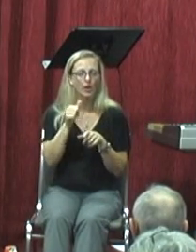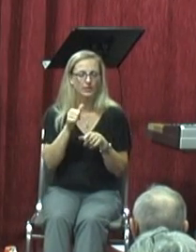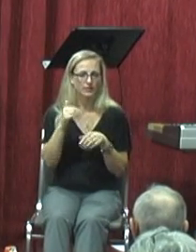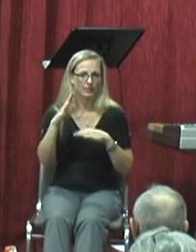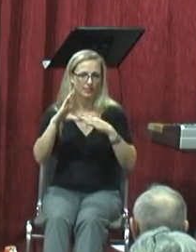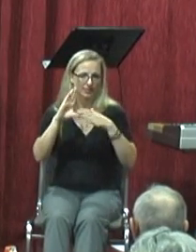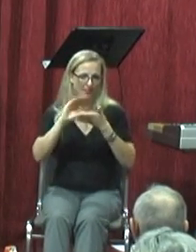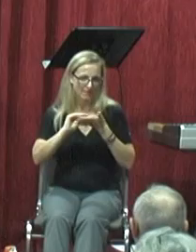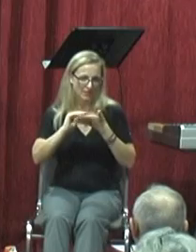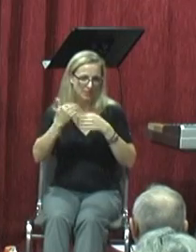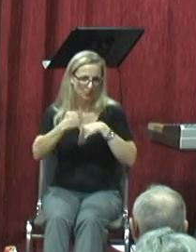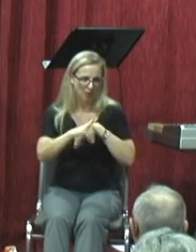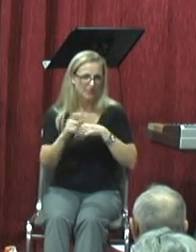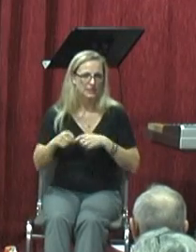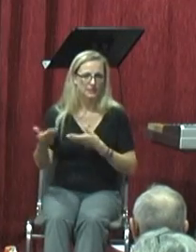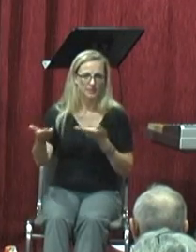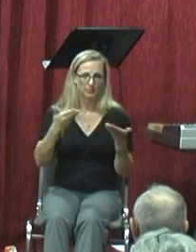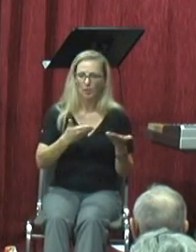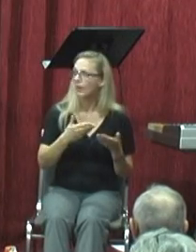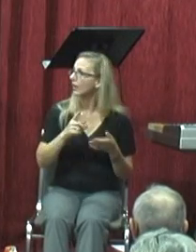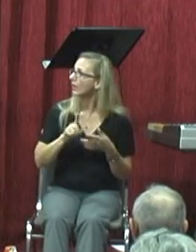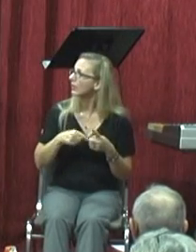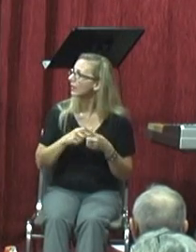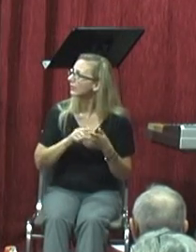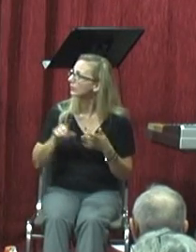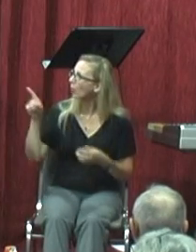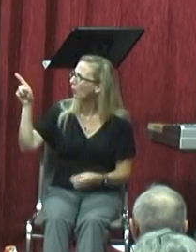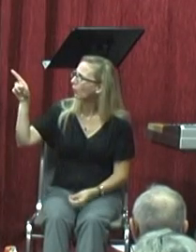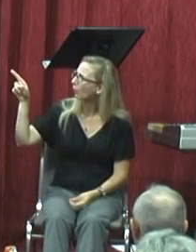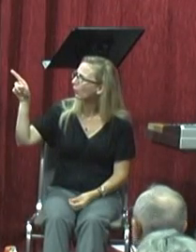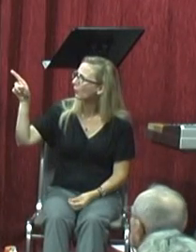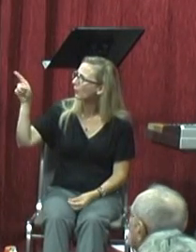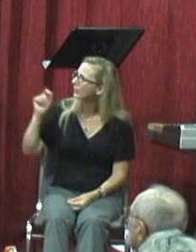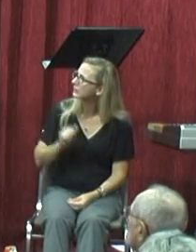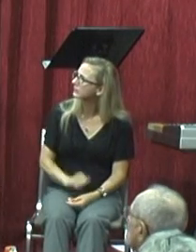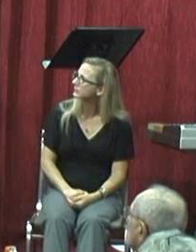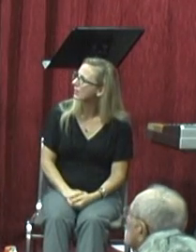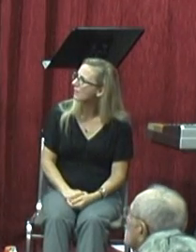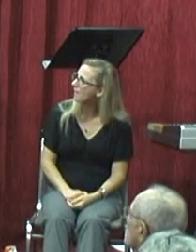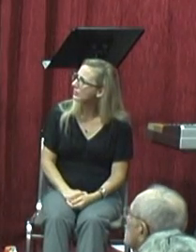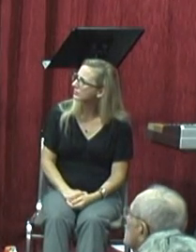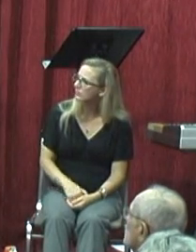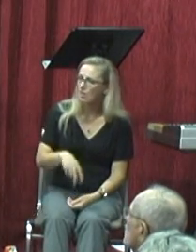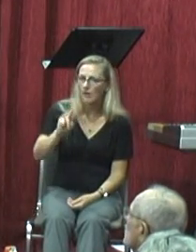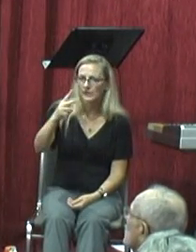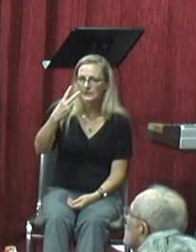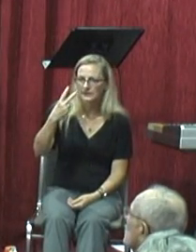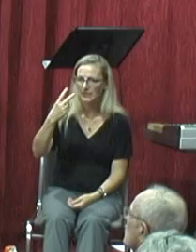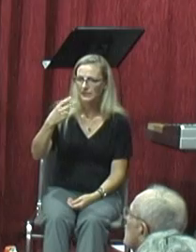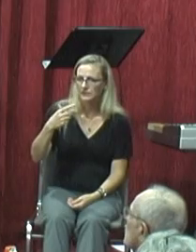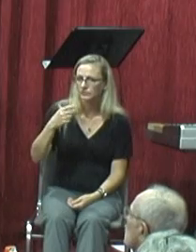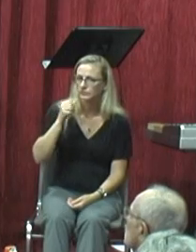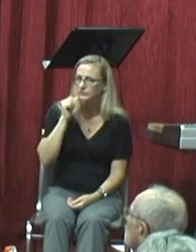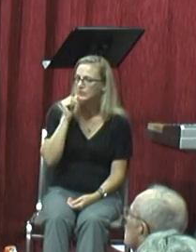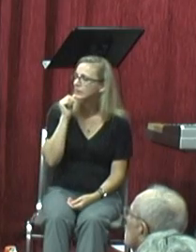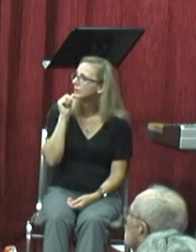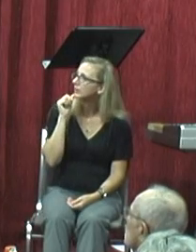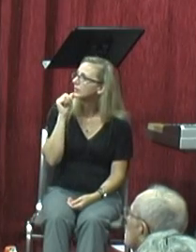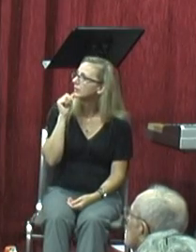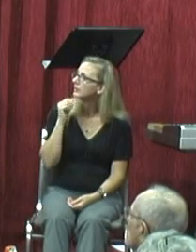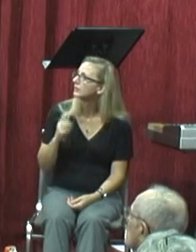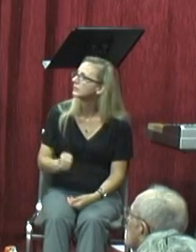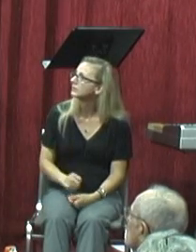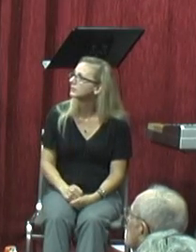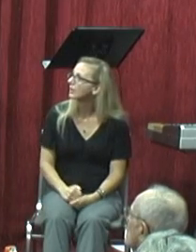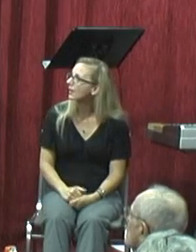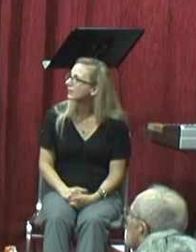in verse 22 of Exodus 29, this ram, a second ram, was to be brought, and the second ram was called the